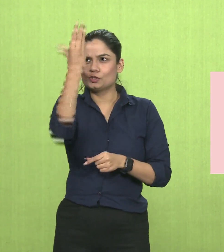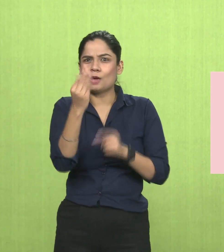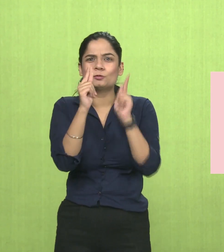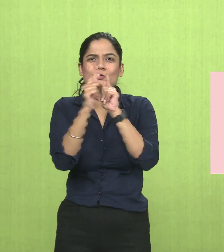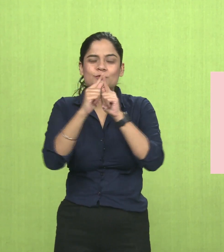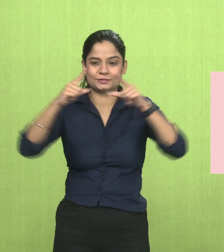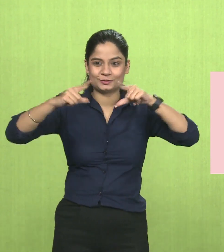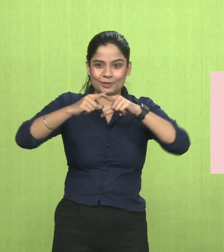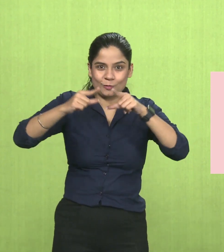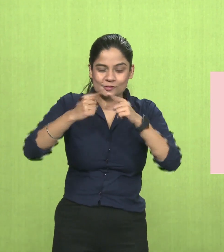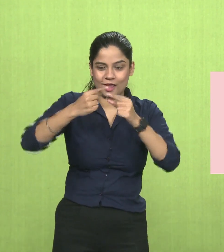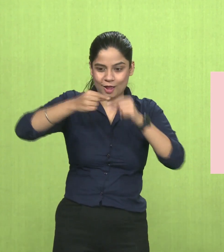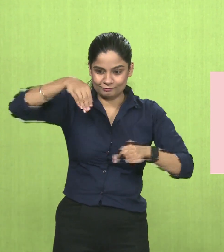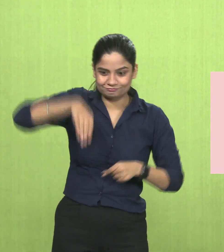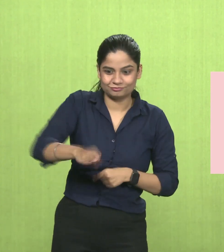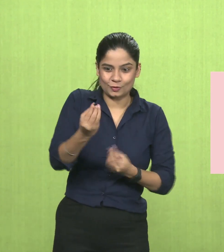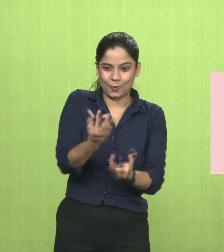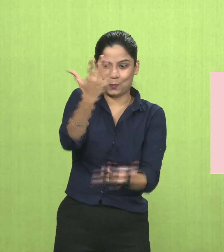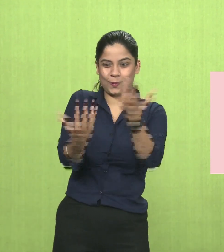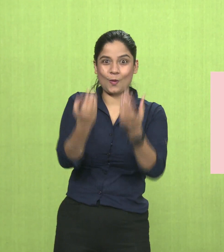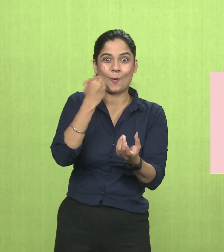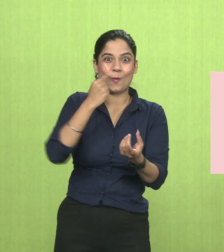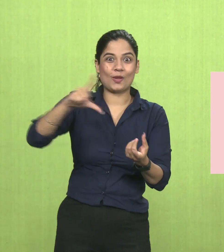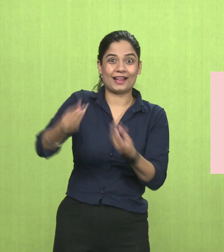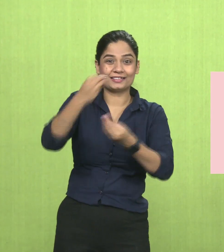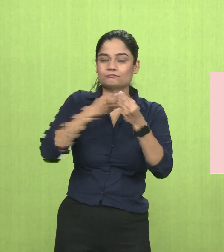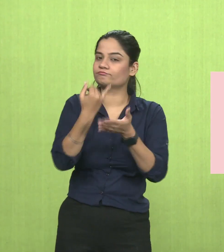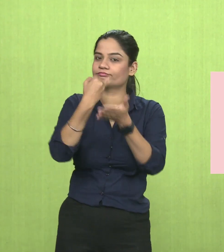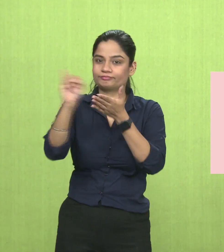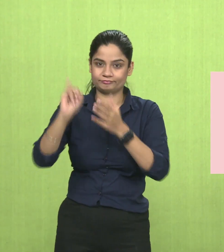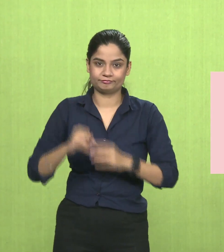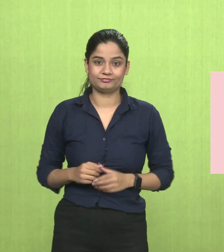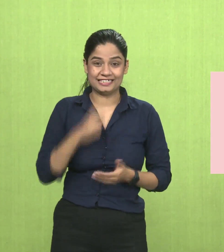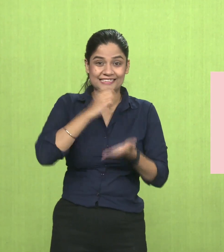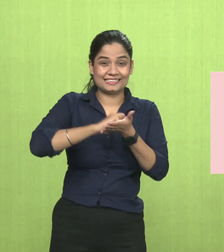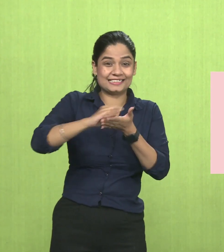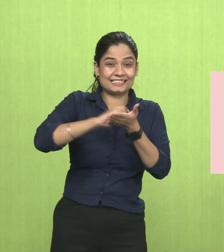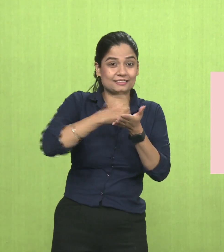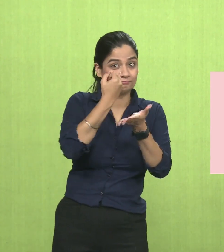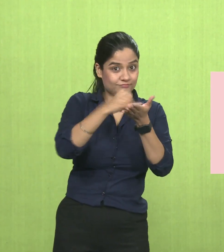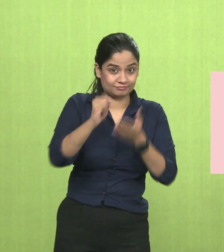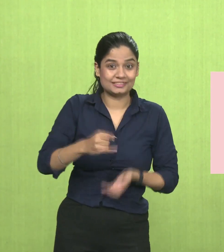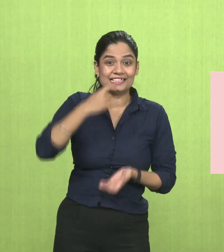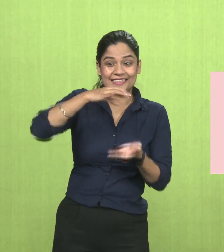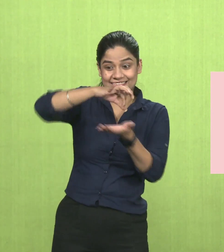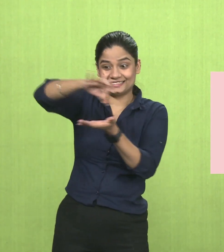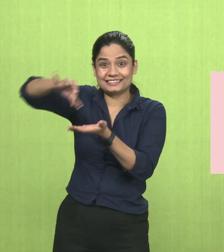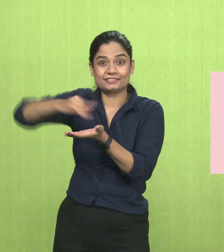snacks like samosa and all, it should not be taken when you have high BP. Avoid